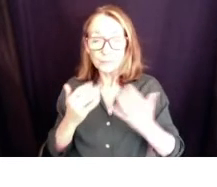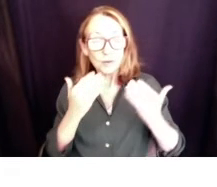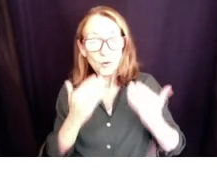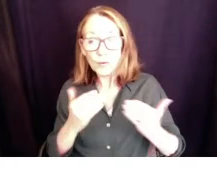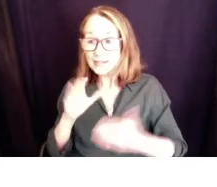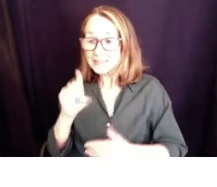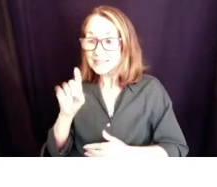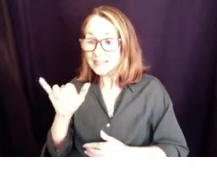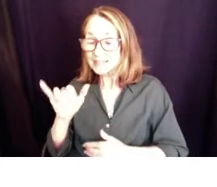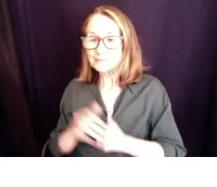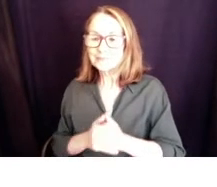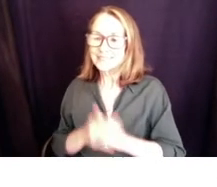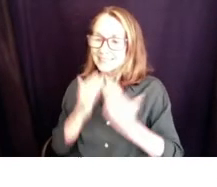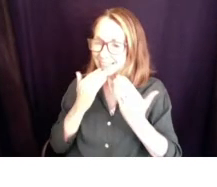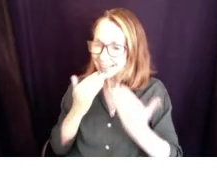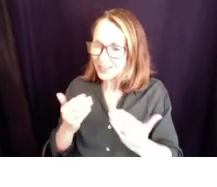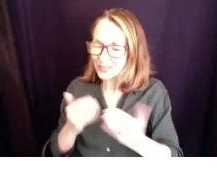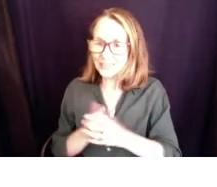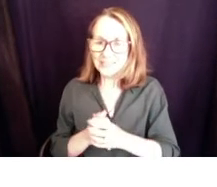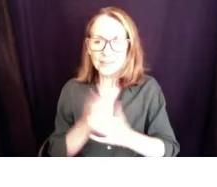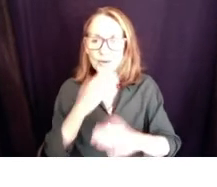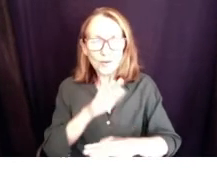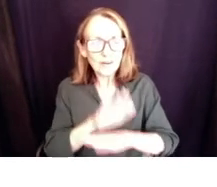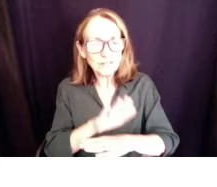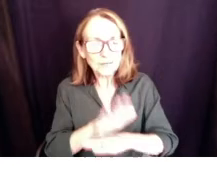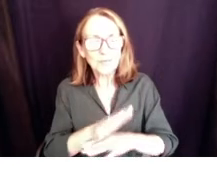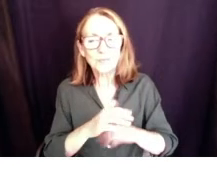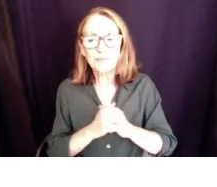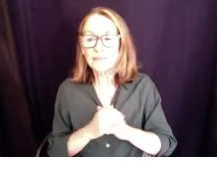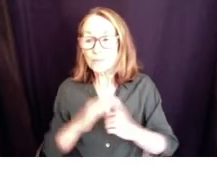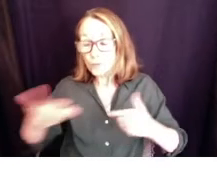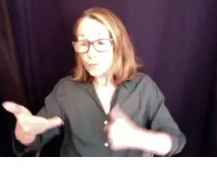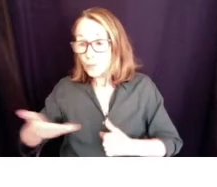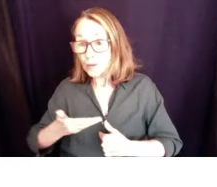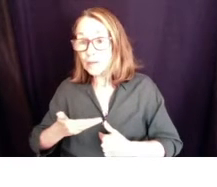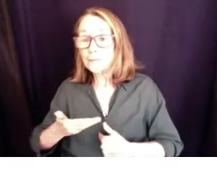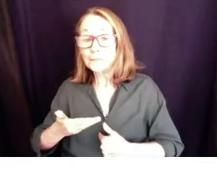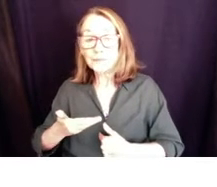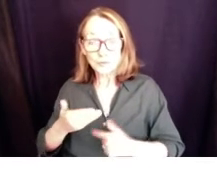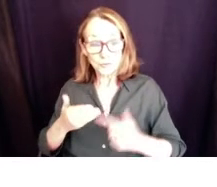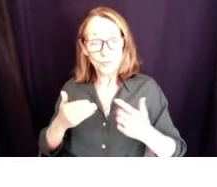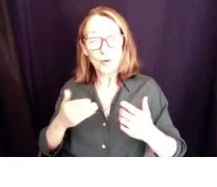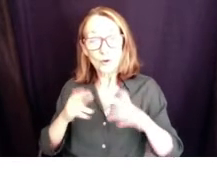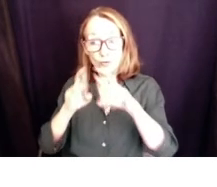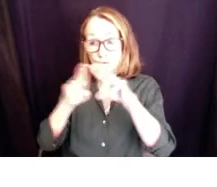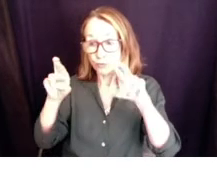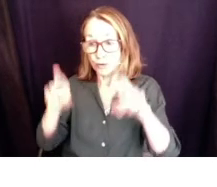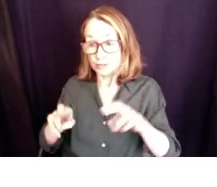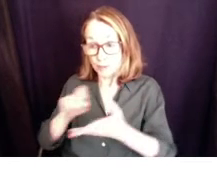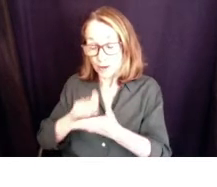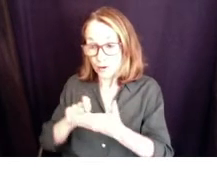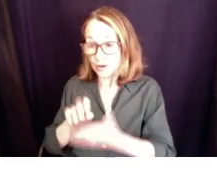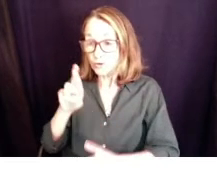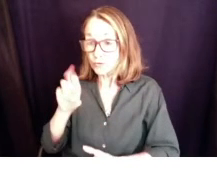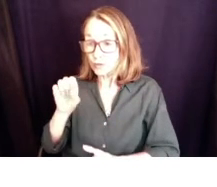our presentation now. Go ahead, Cindy. Thank you. Thank you, Bethany. Good afternoon. Welcome to Resume